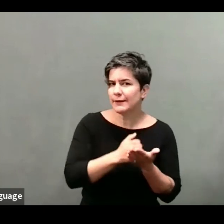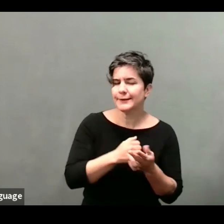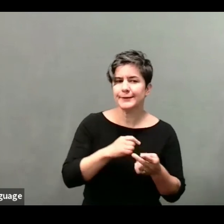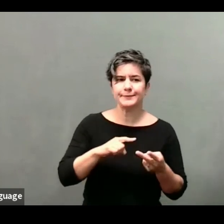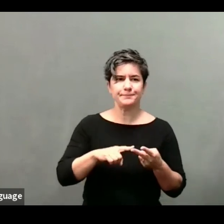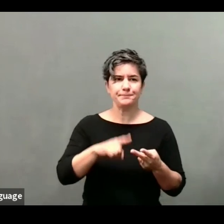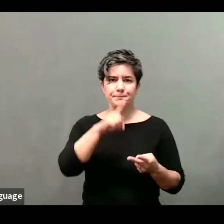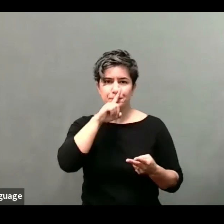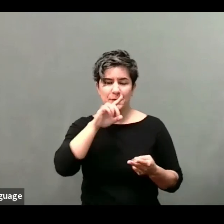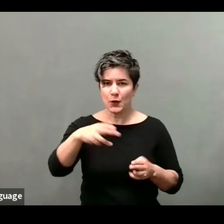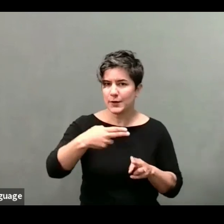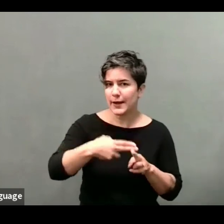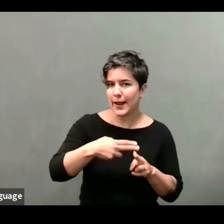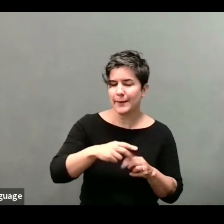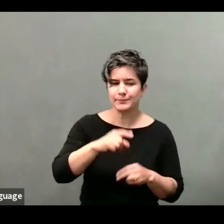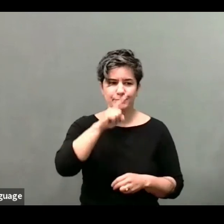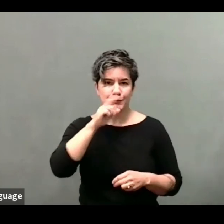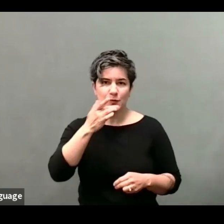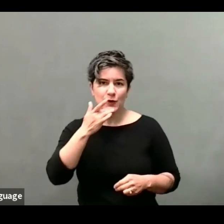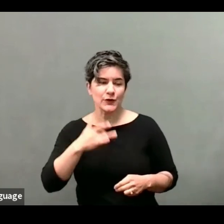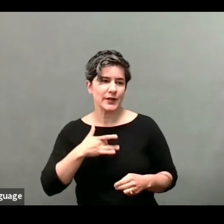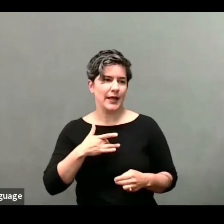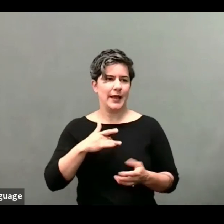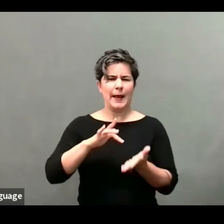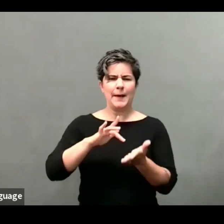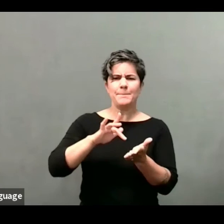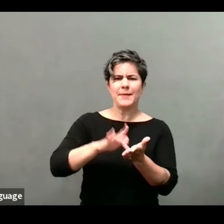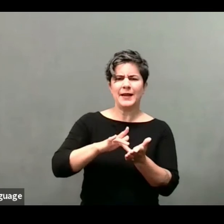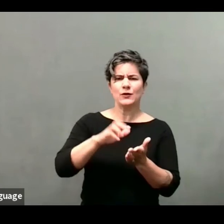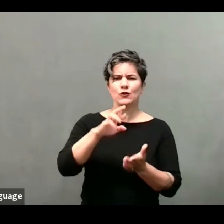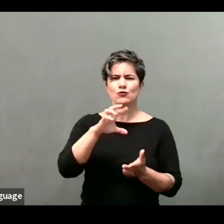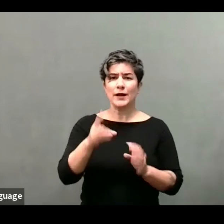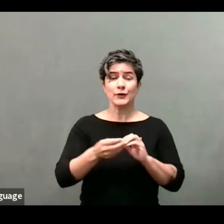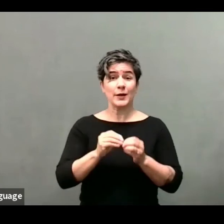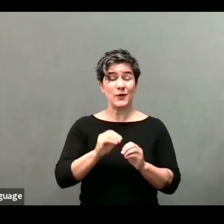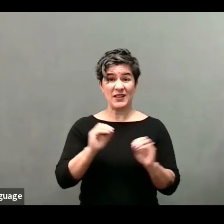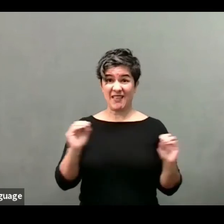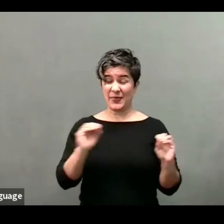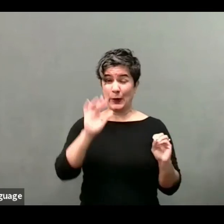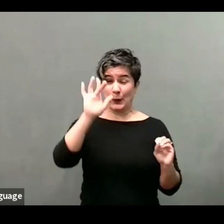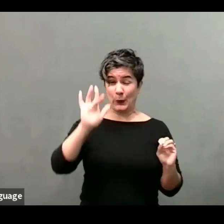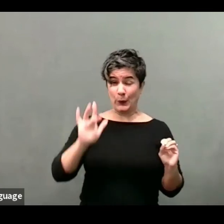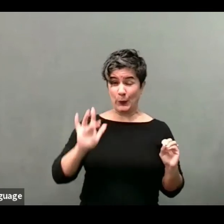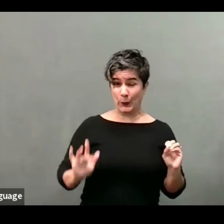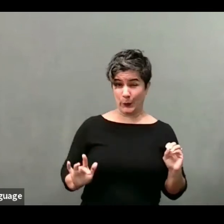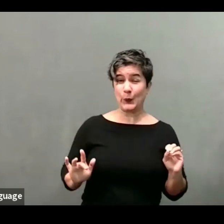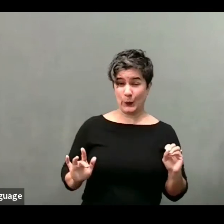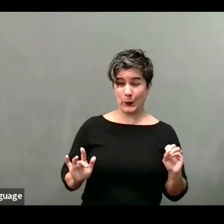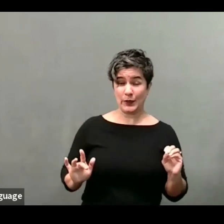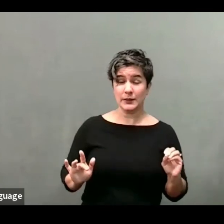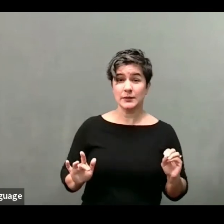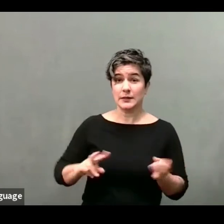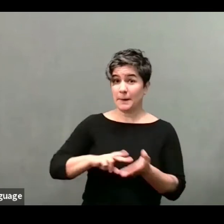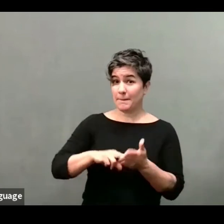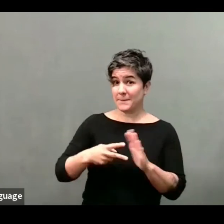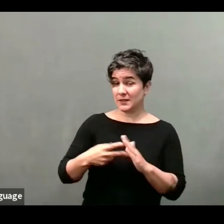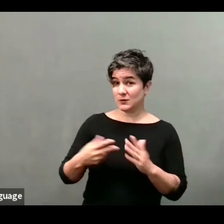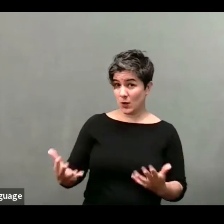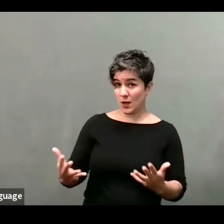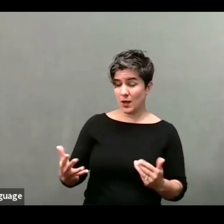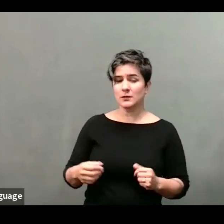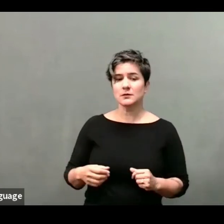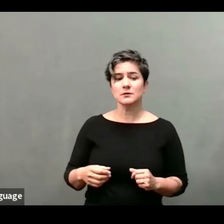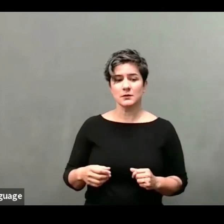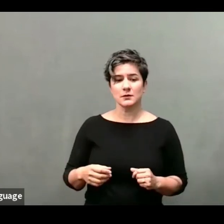say the patient's name, birthday, medical record number, any of it. So what that means is that